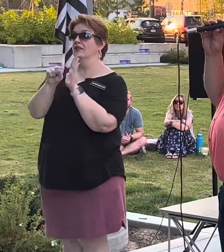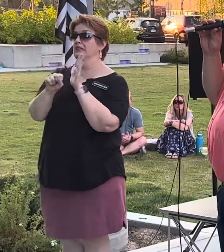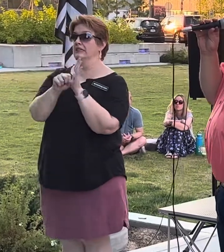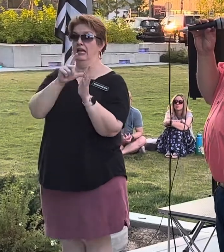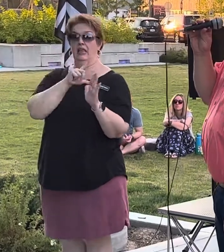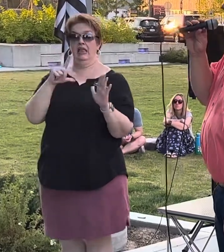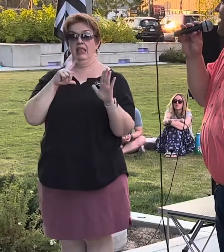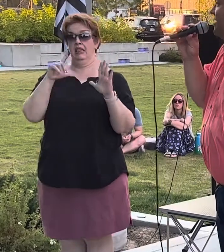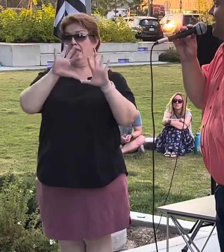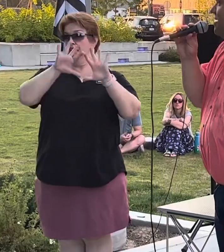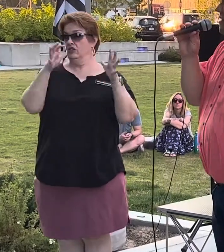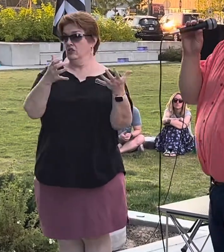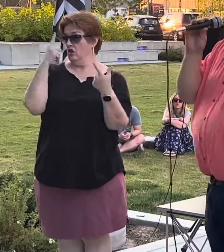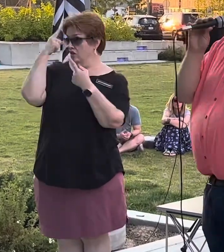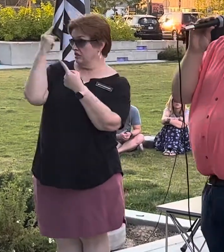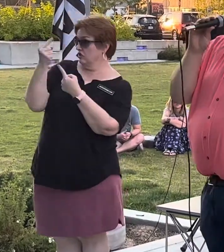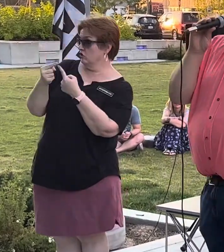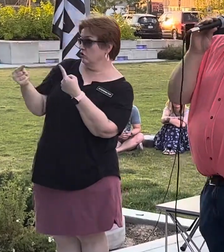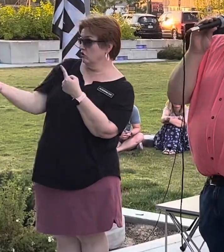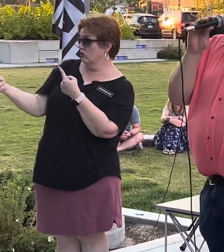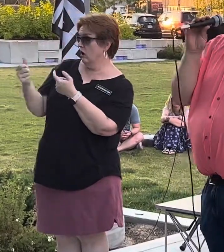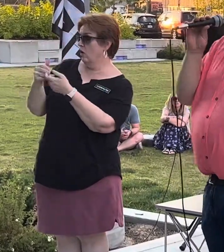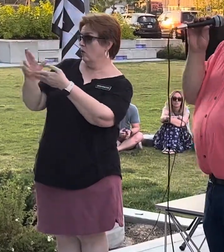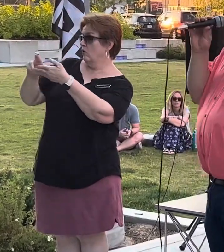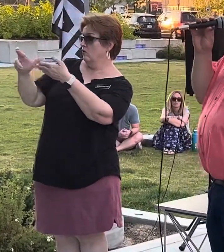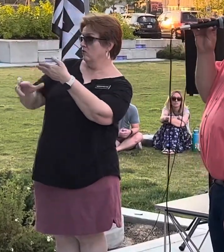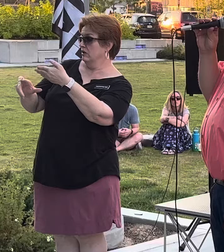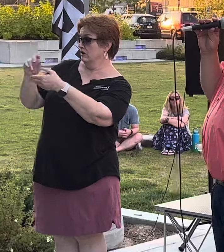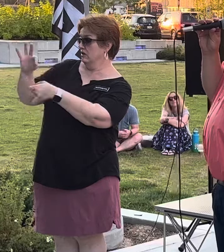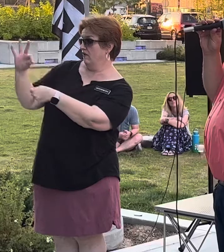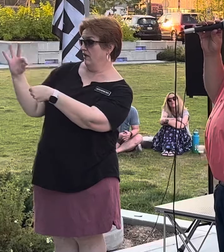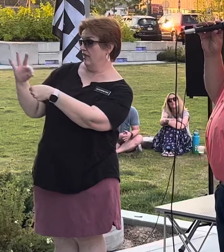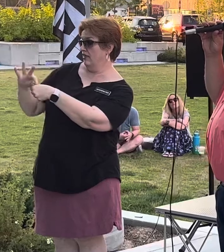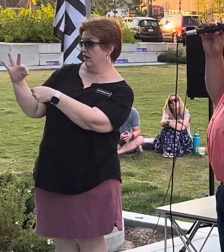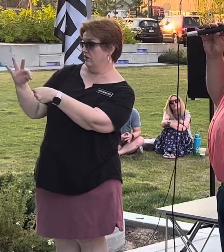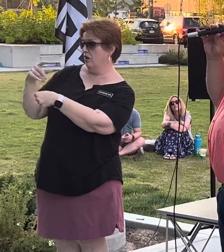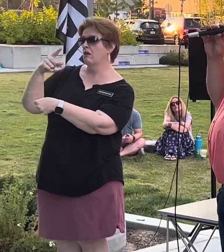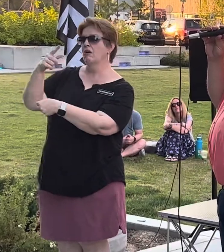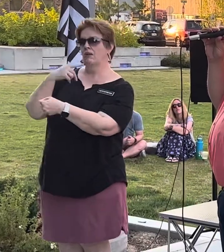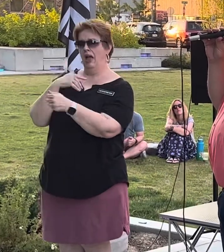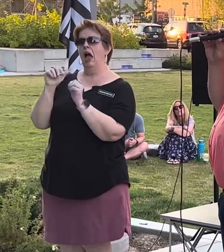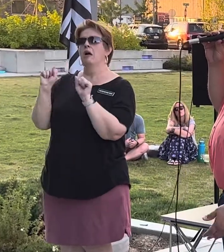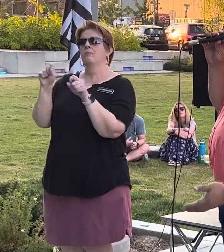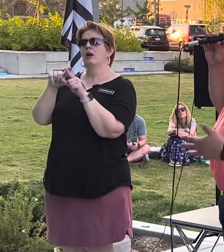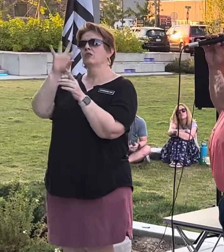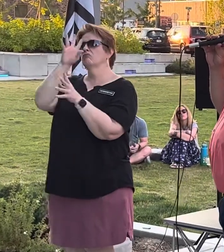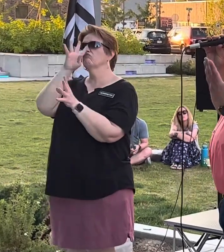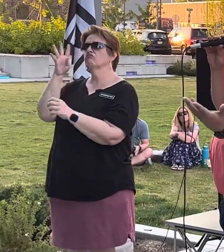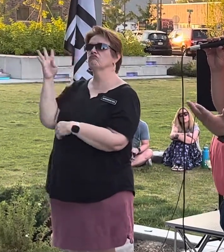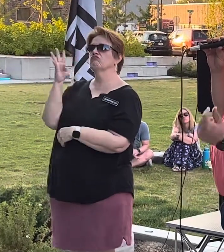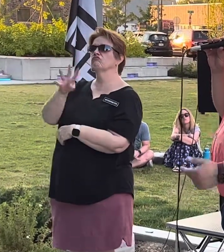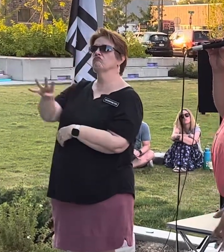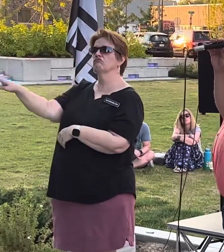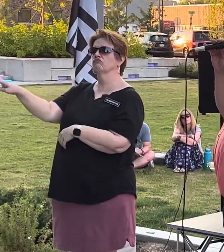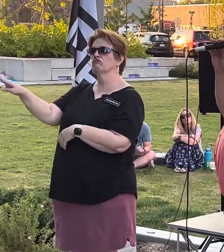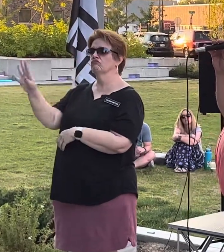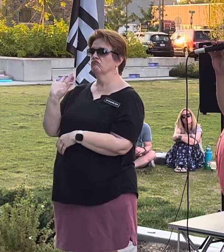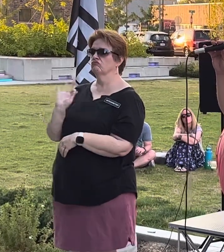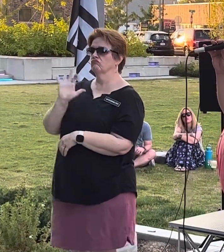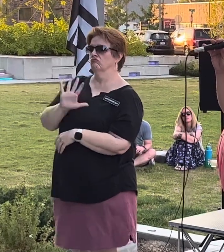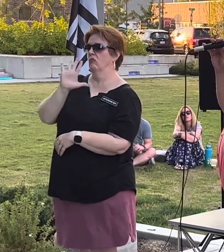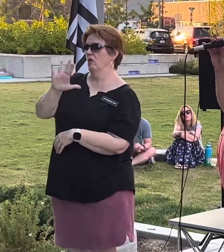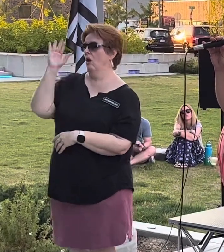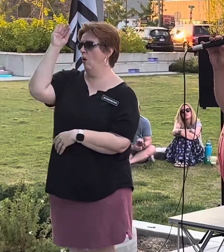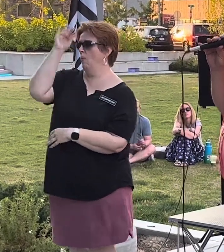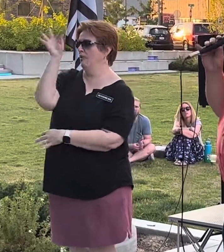legislature disagrees with the results of the election, they have the ability to simply throw it out and put their own opinion in